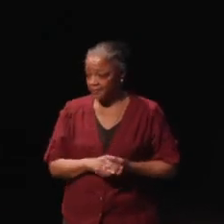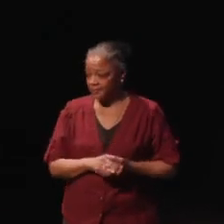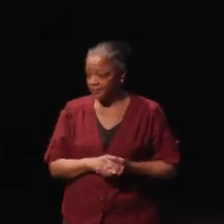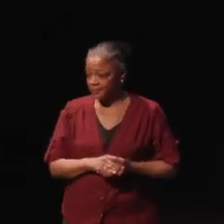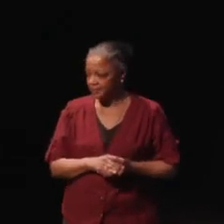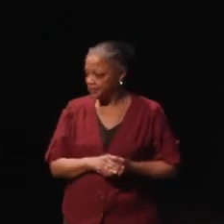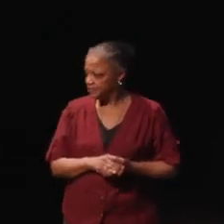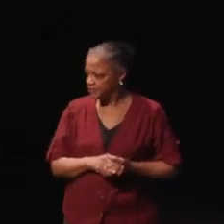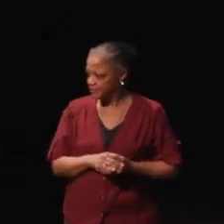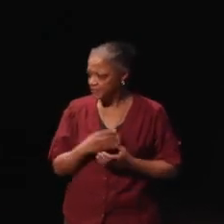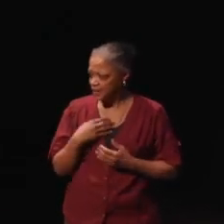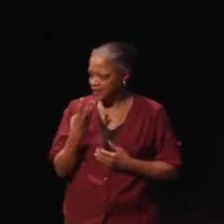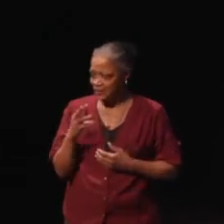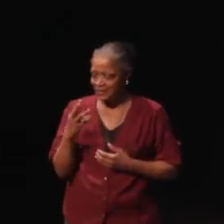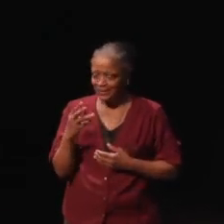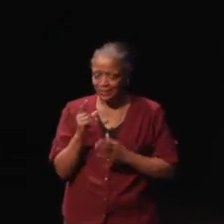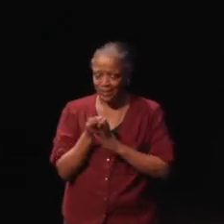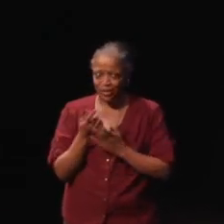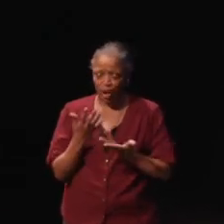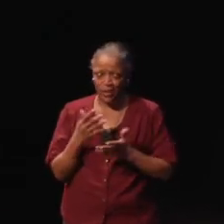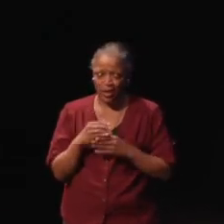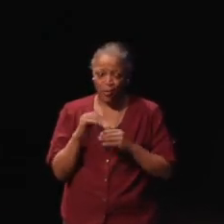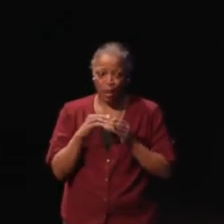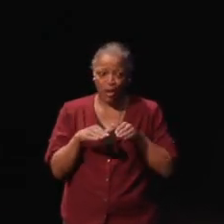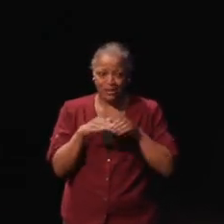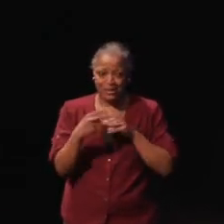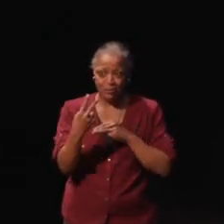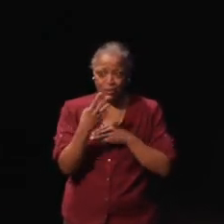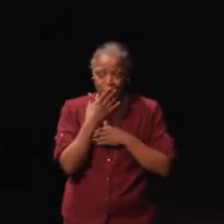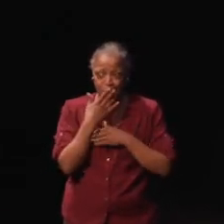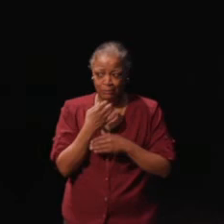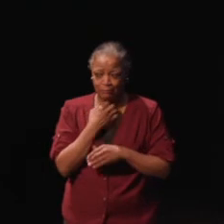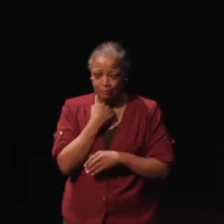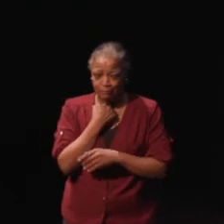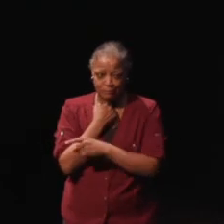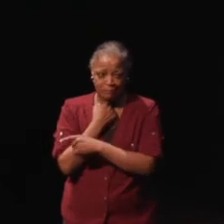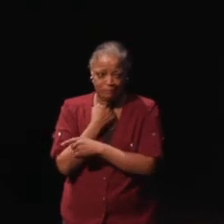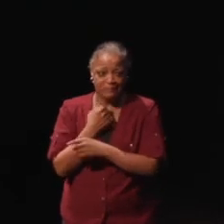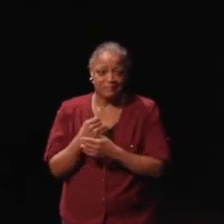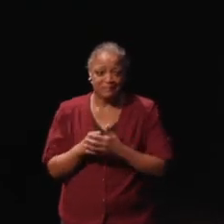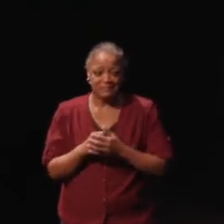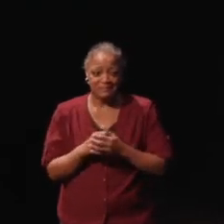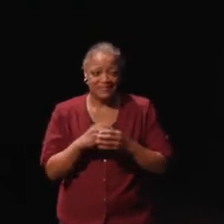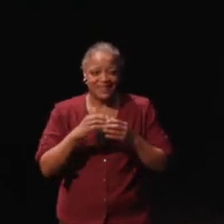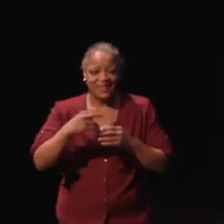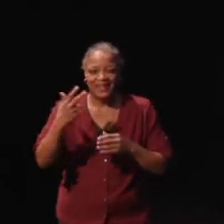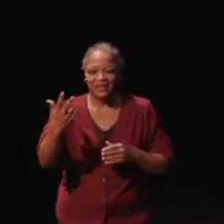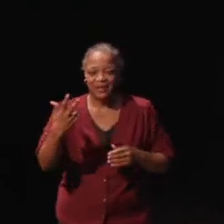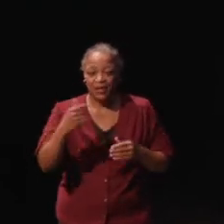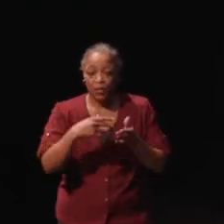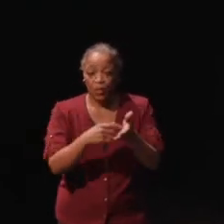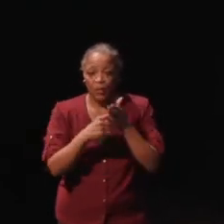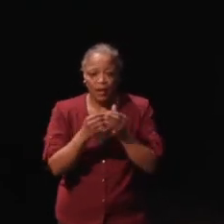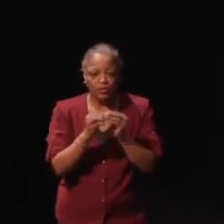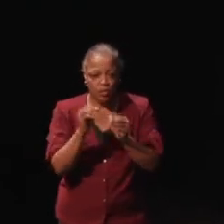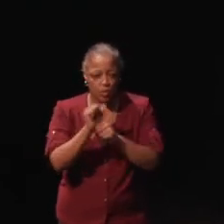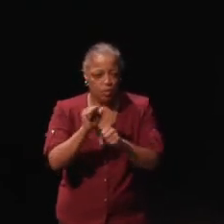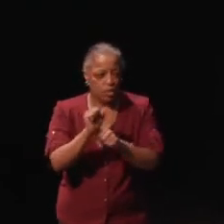I'm already 16 minutes? I'm only on tip 2. Oh. All right, number 3. This one requires a little extra